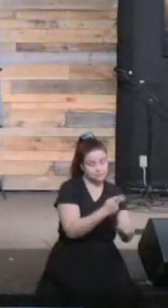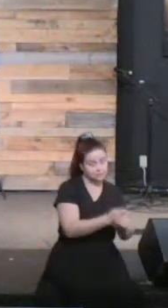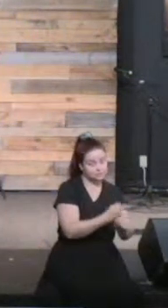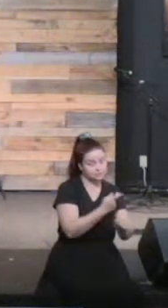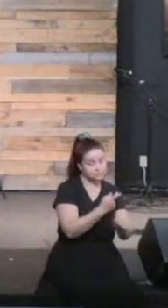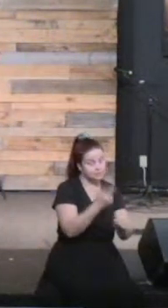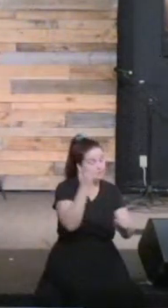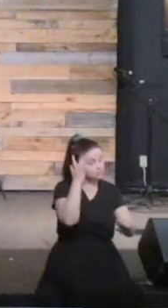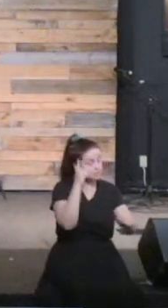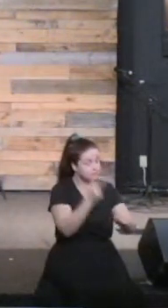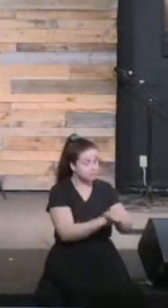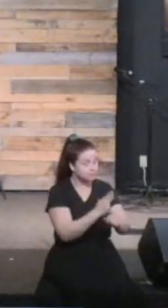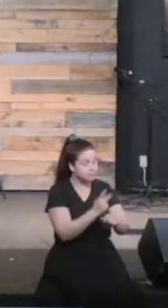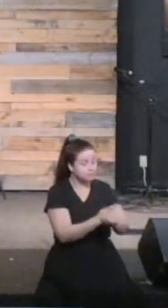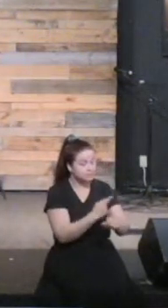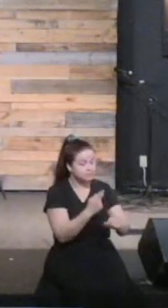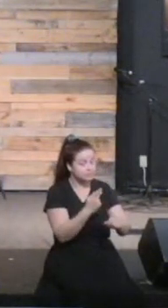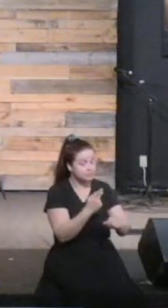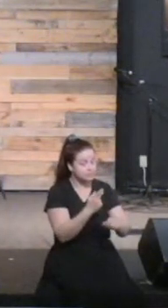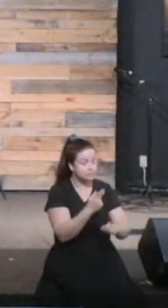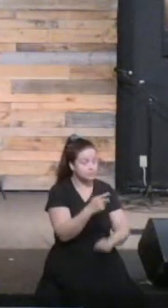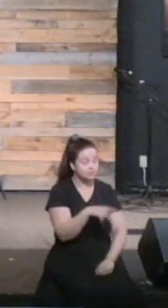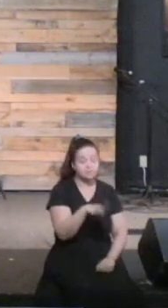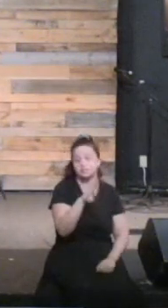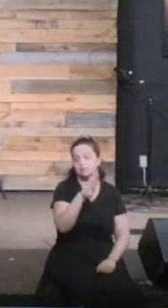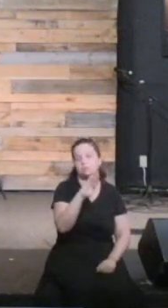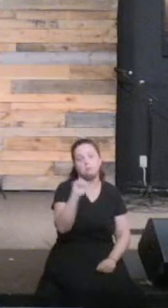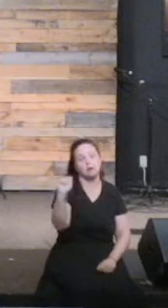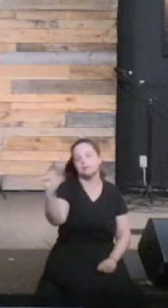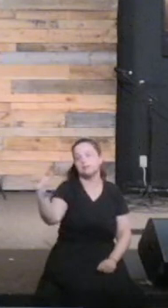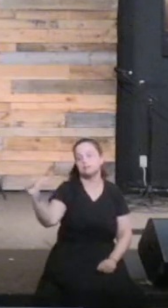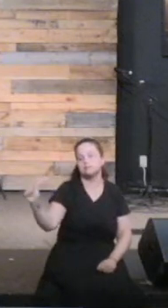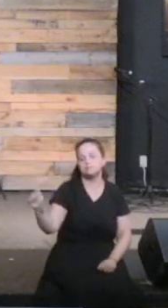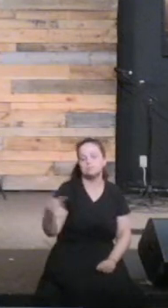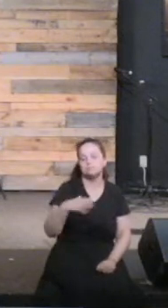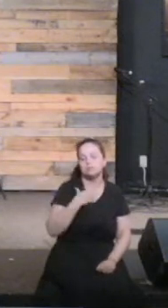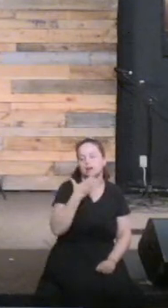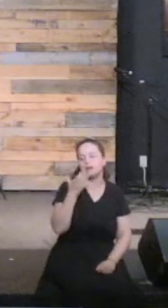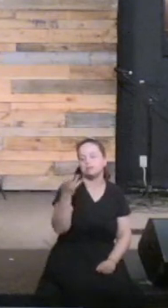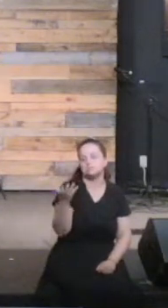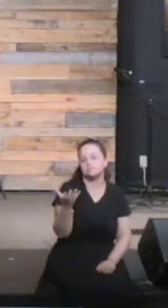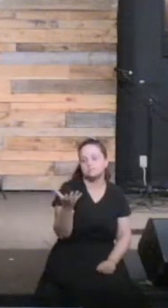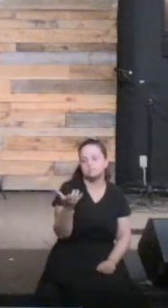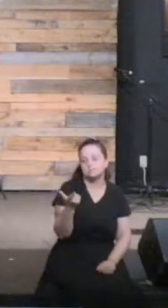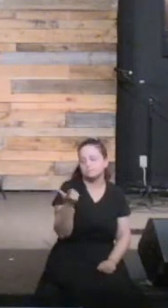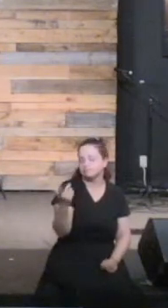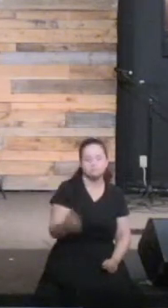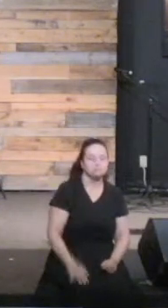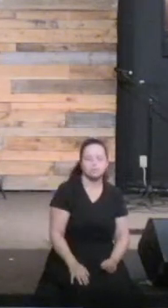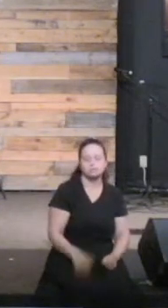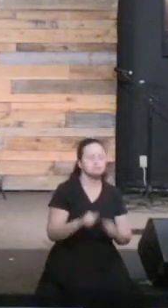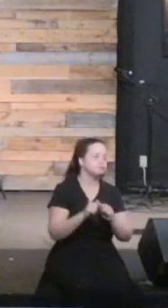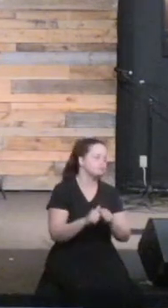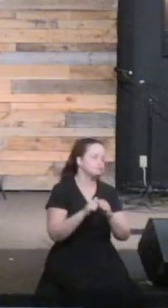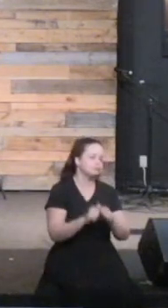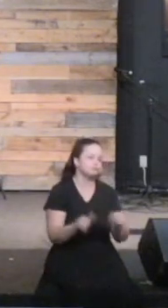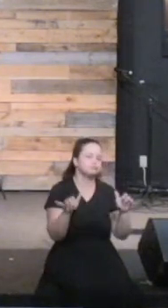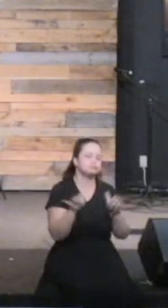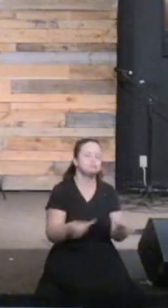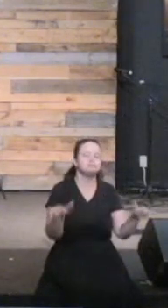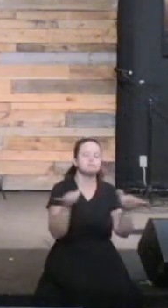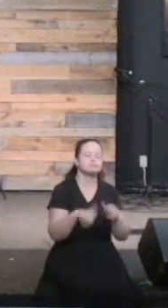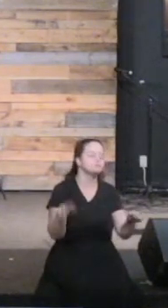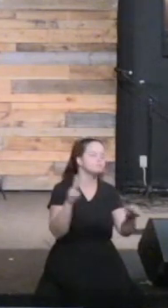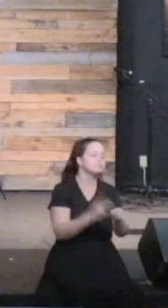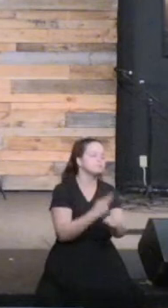because they're sheep just man just they just they're just sheeping that's